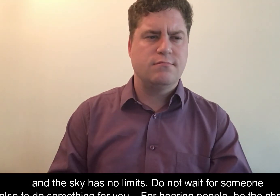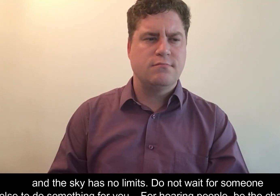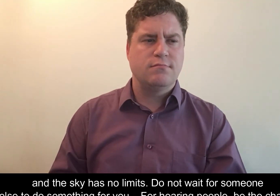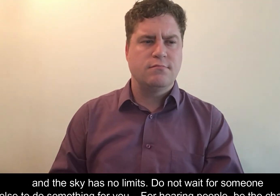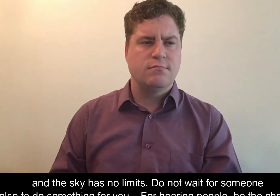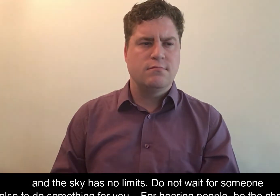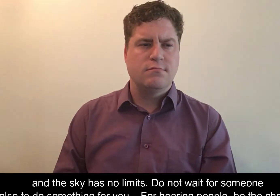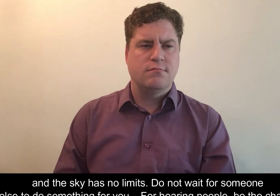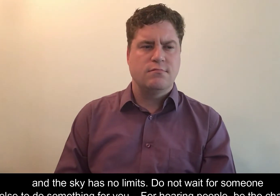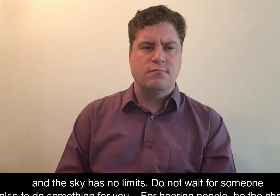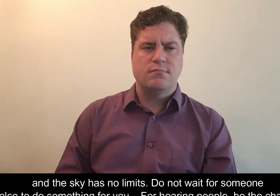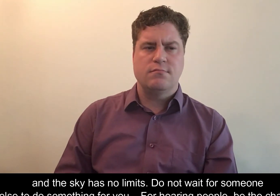Go for it.